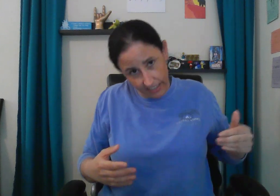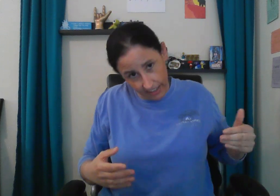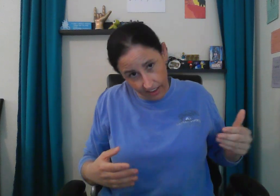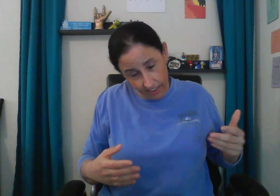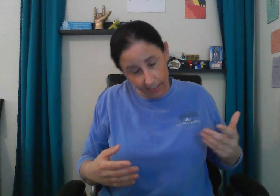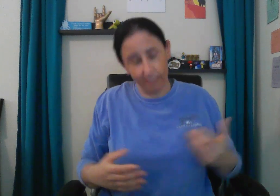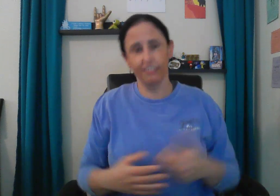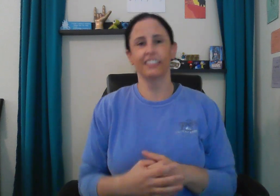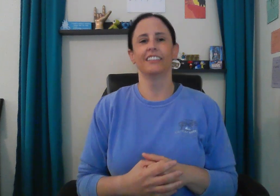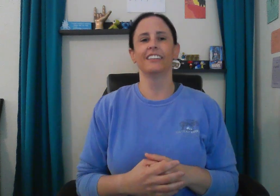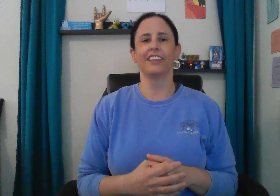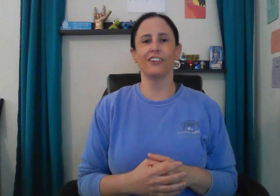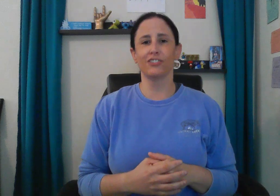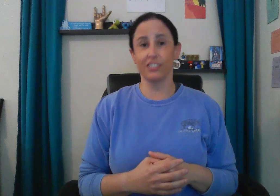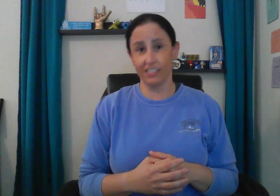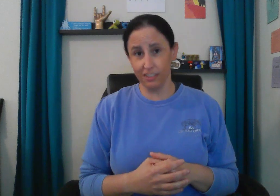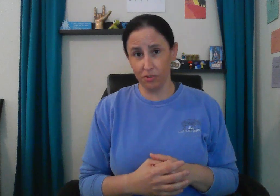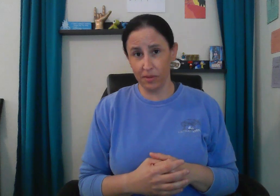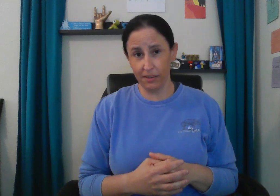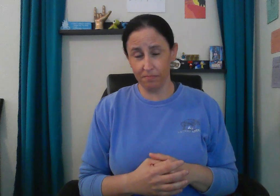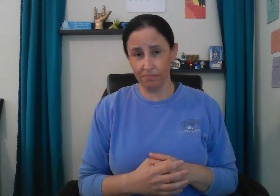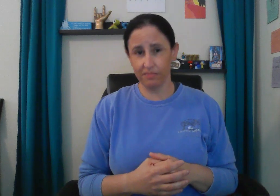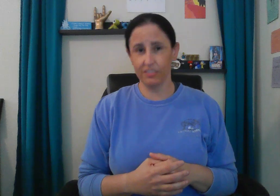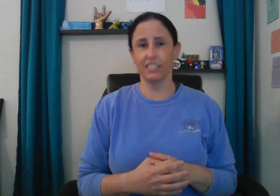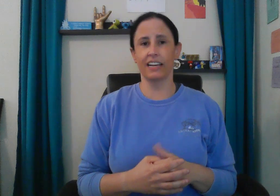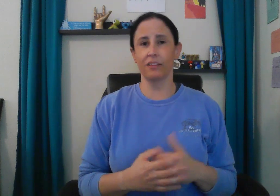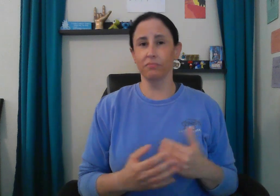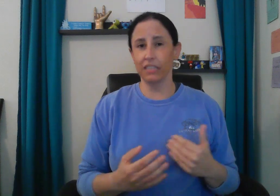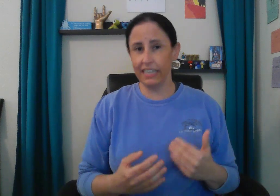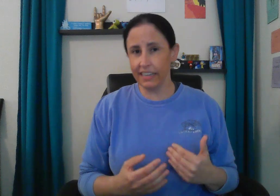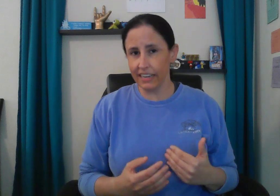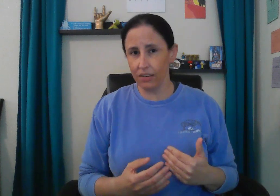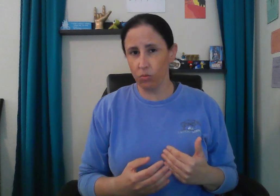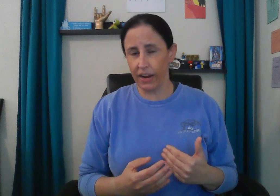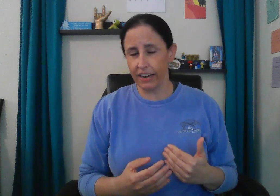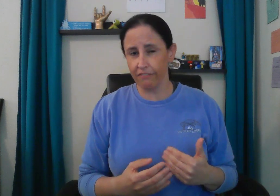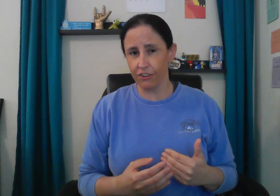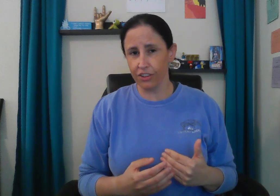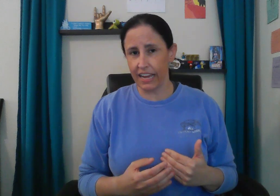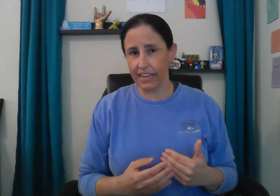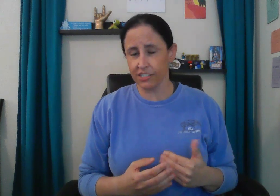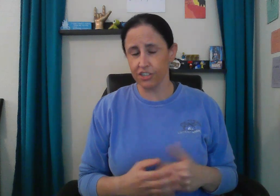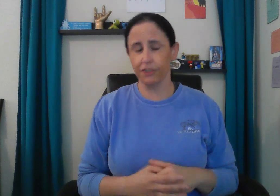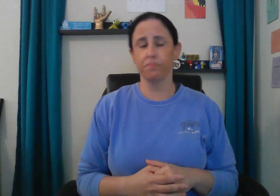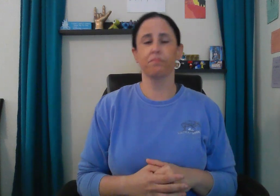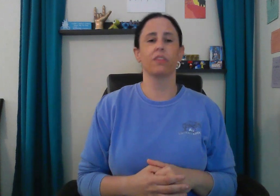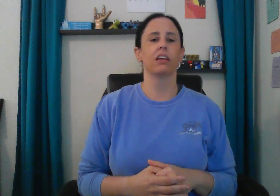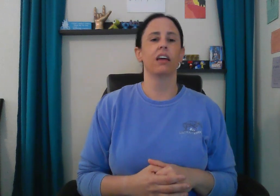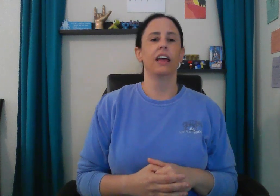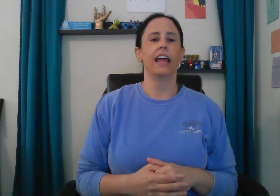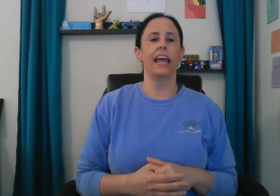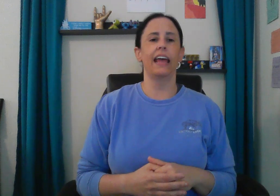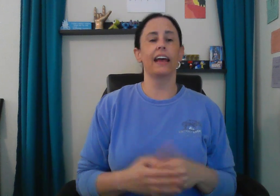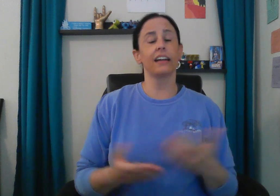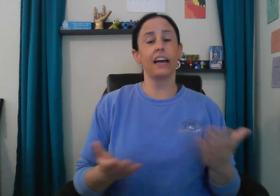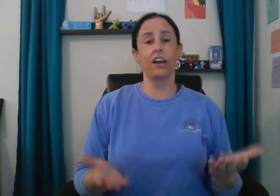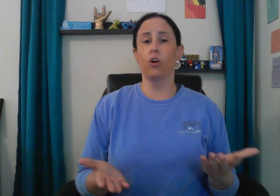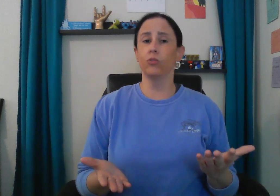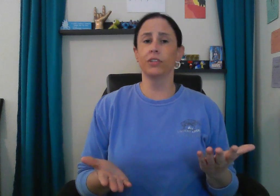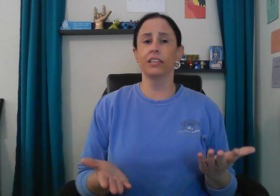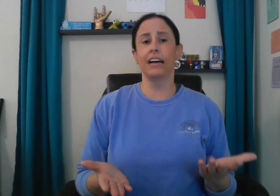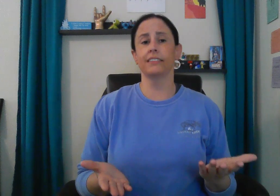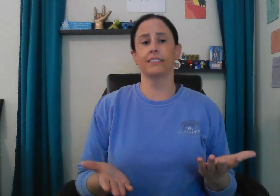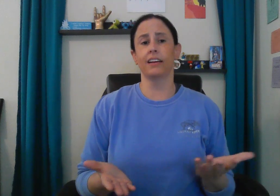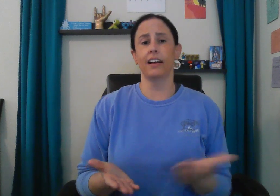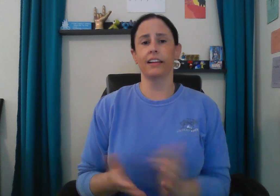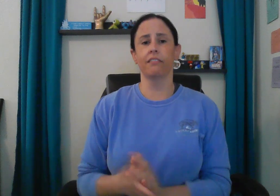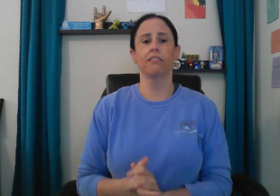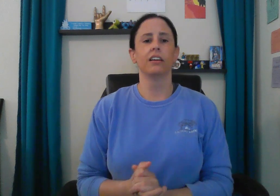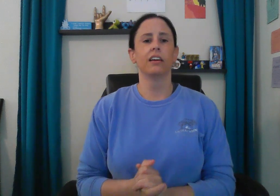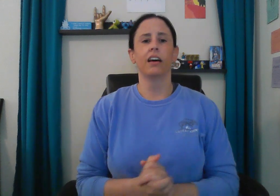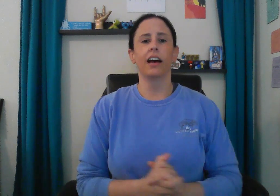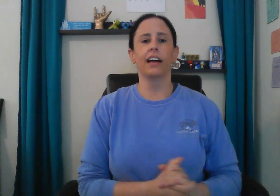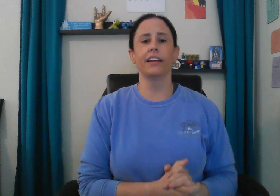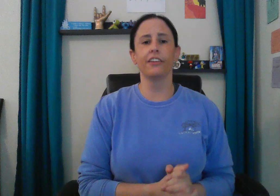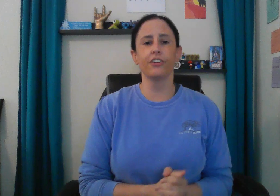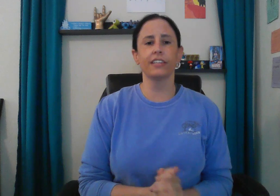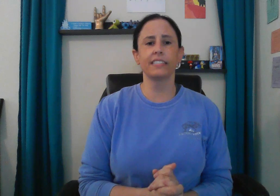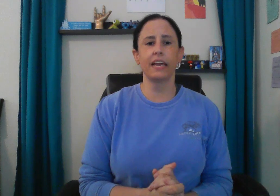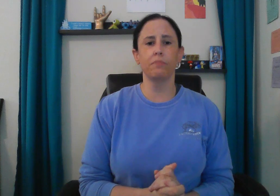like, just a little bit. It's like I'm leaning in, waiting for the answer. And I hold the last sign. Another